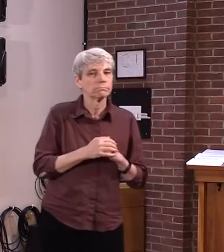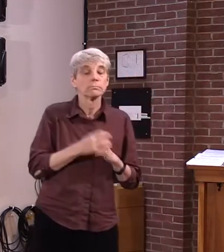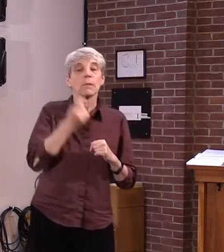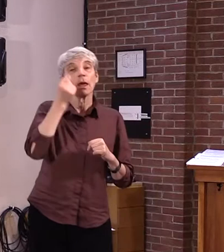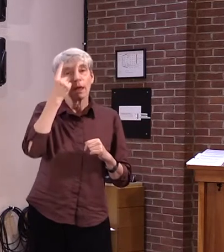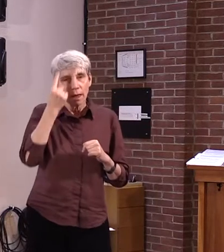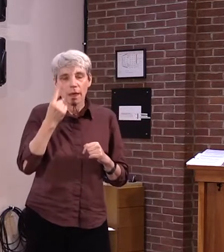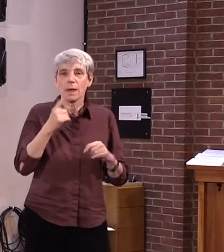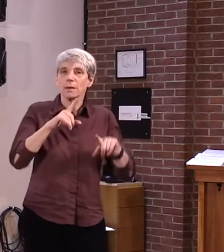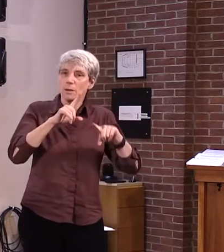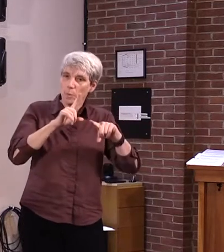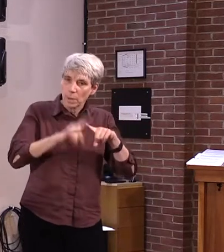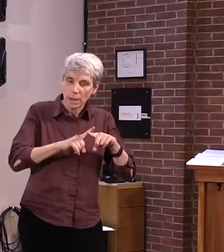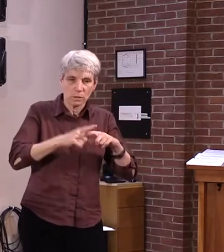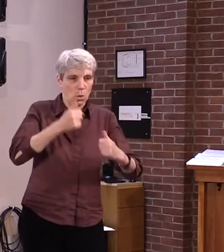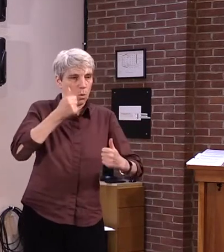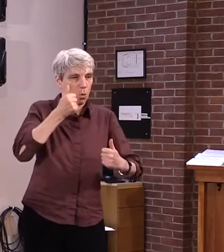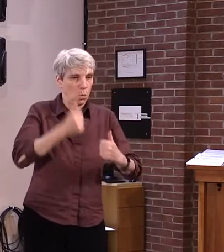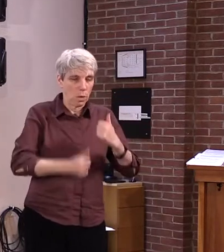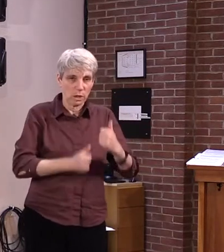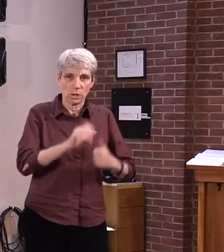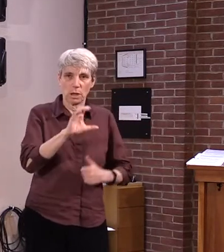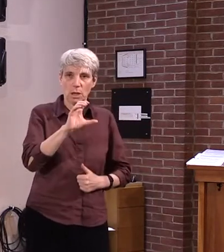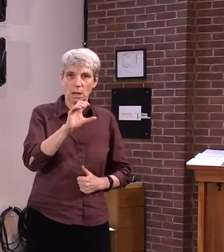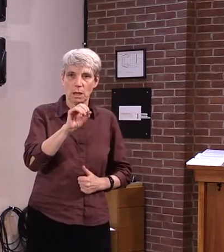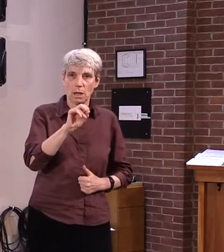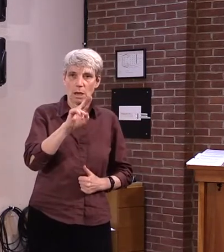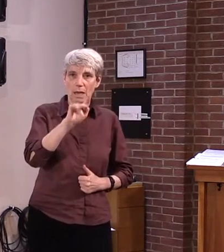based upon the county infection rate